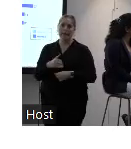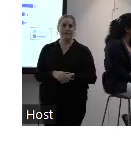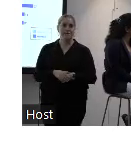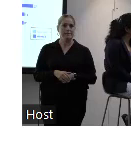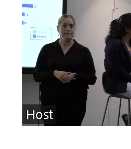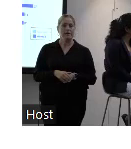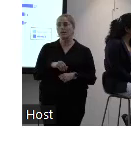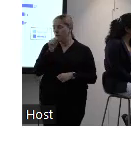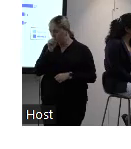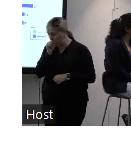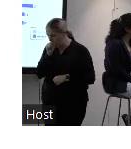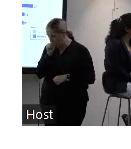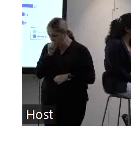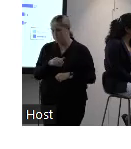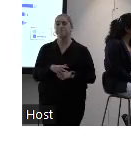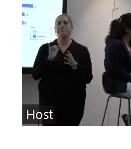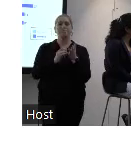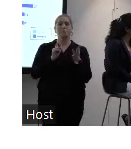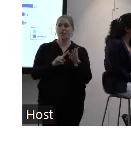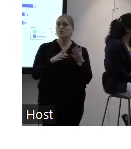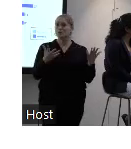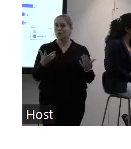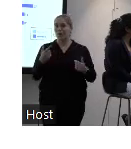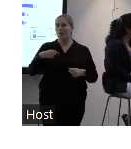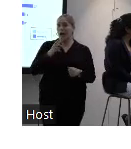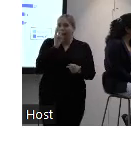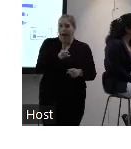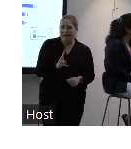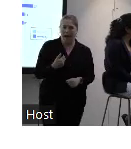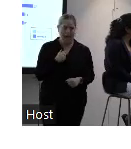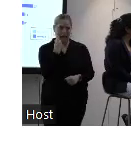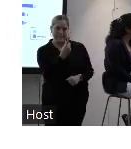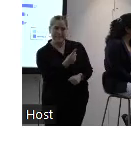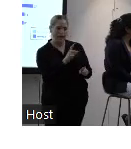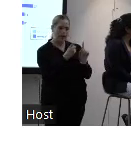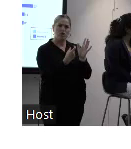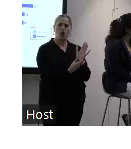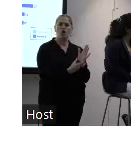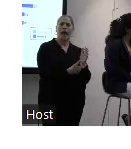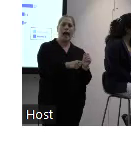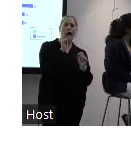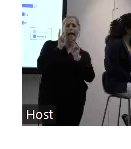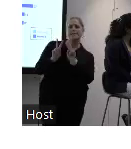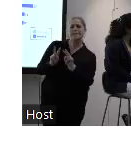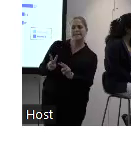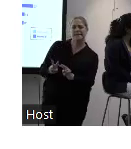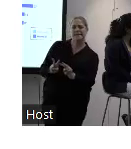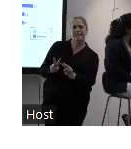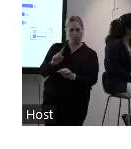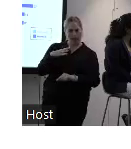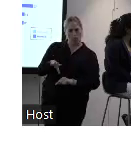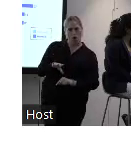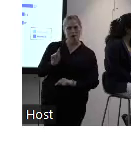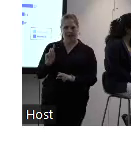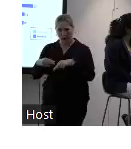between what caregivers want and what they're receiving, and provides us with an opportunity to start thinking about how we can